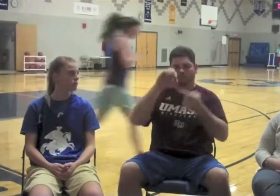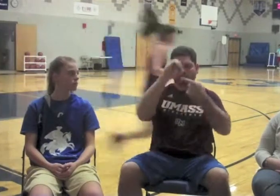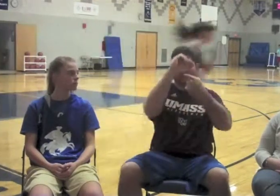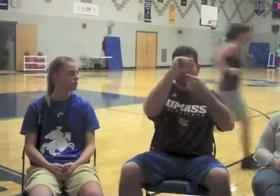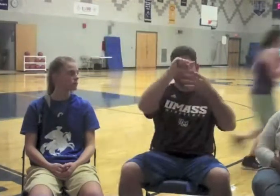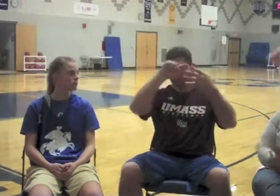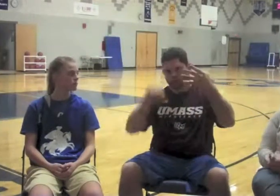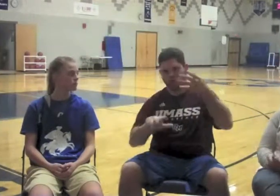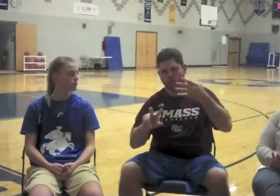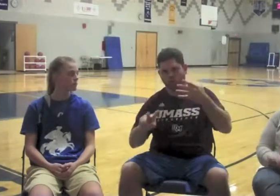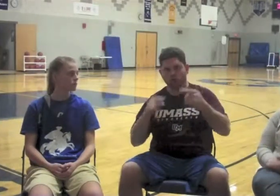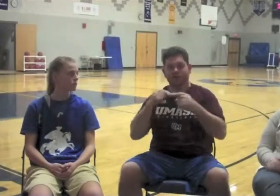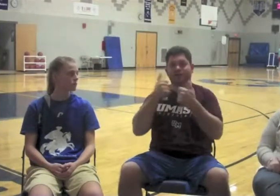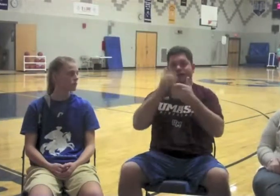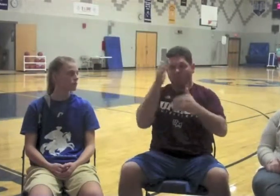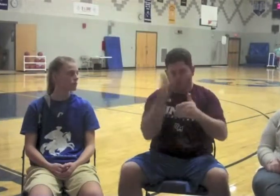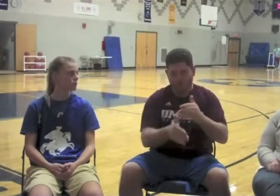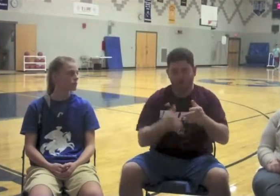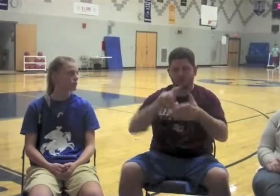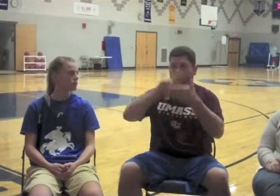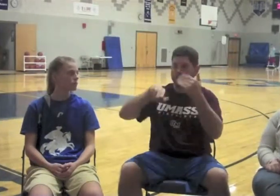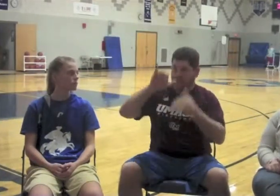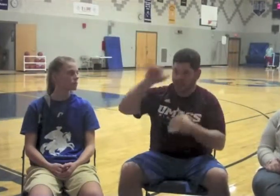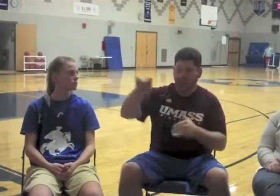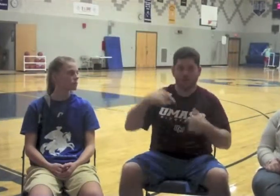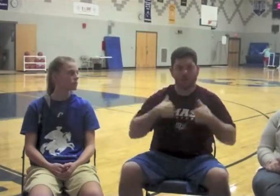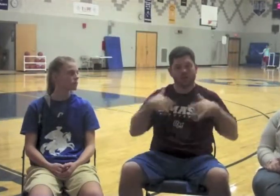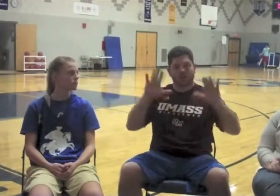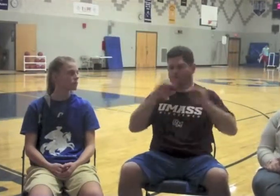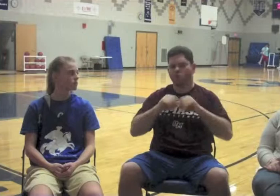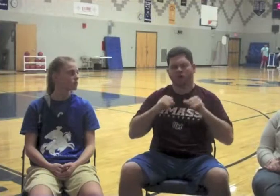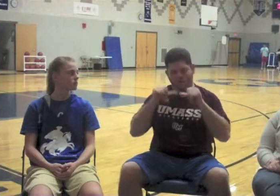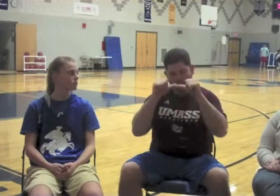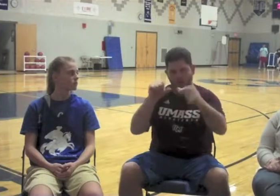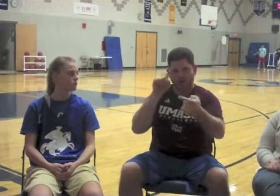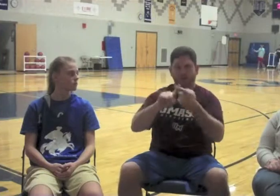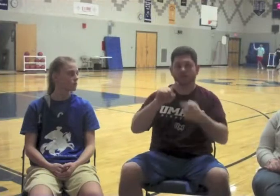very end. We're going to continue to do that the entire season.